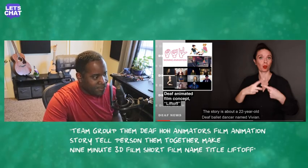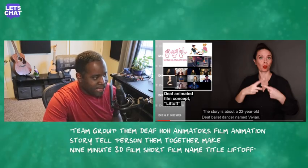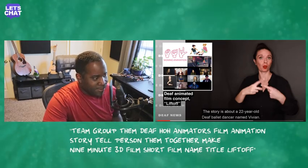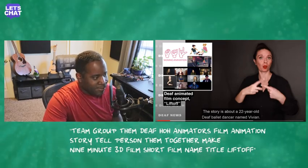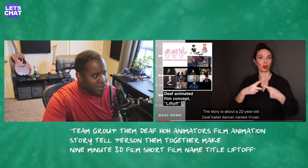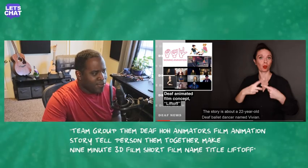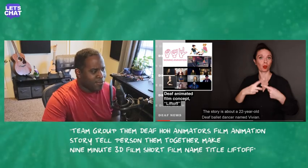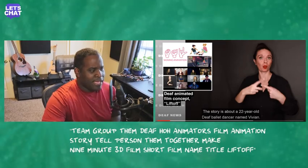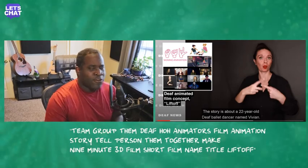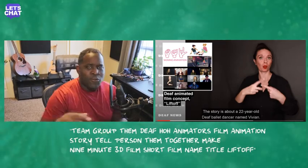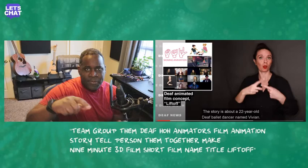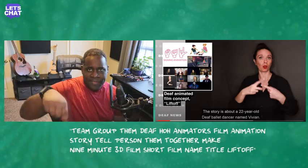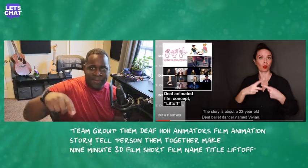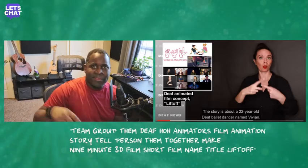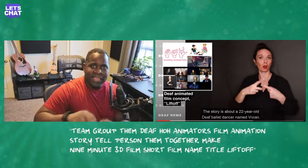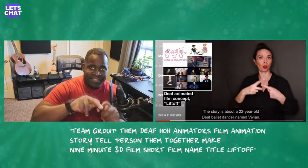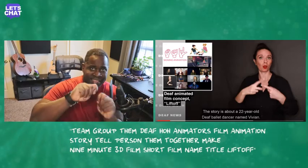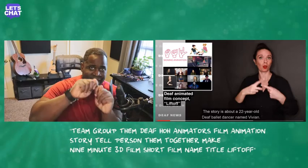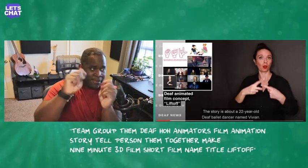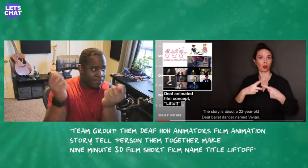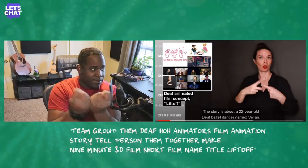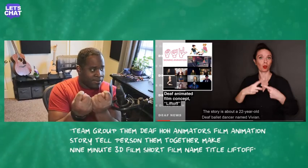team group them, so like a group of them,